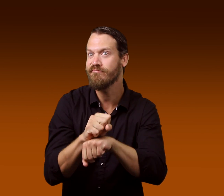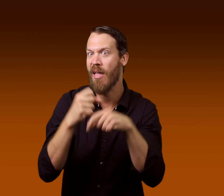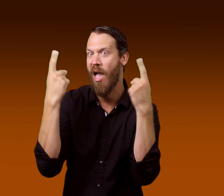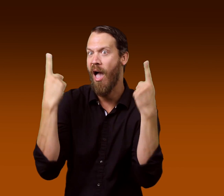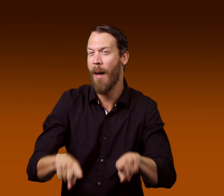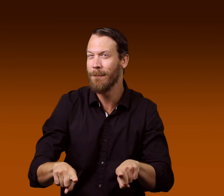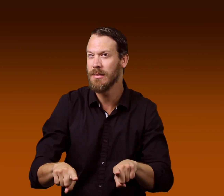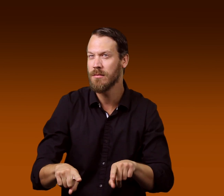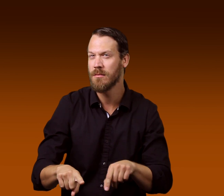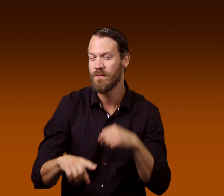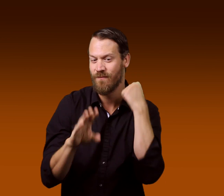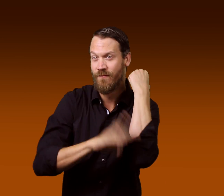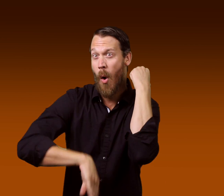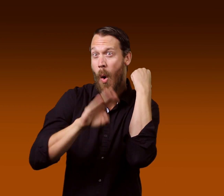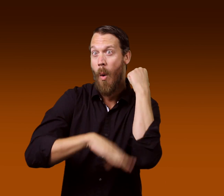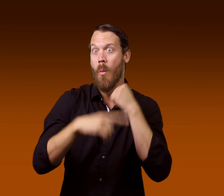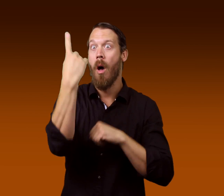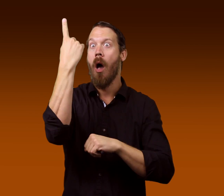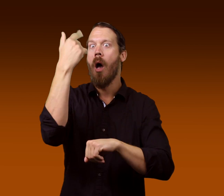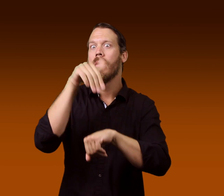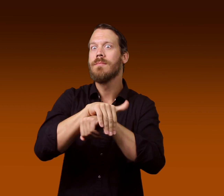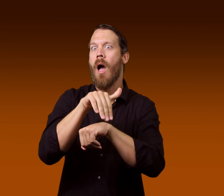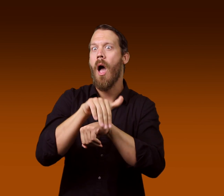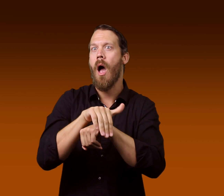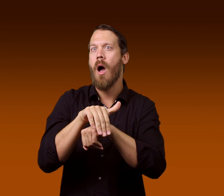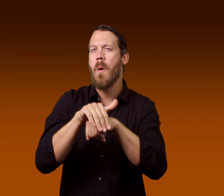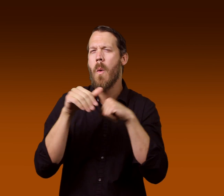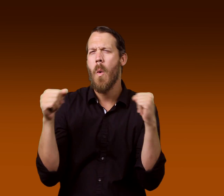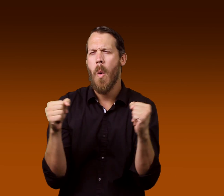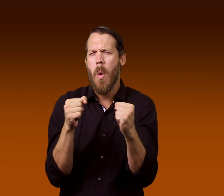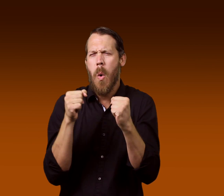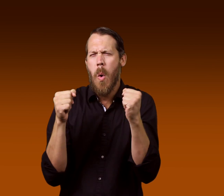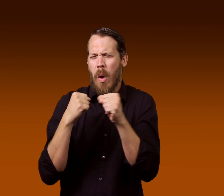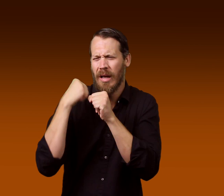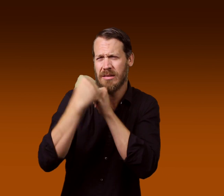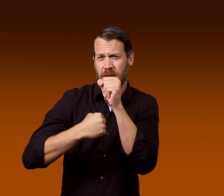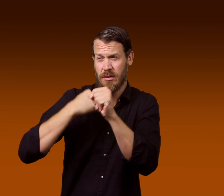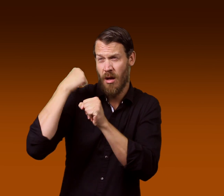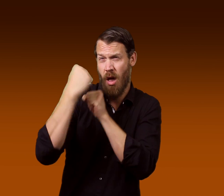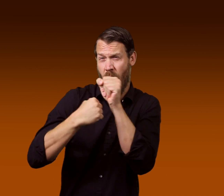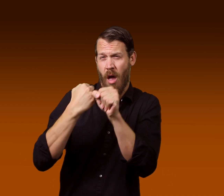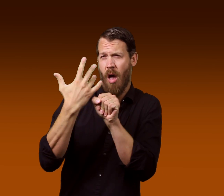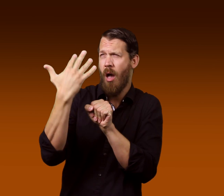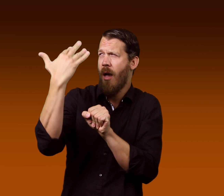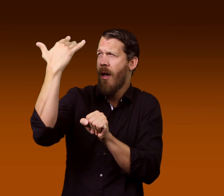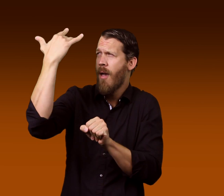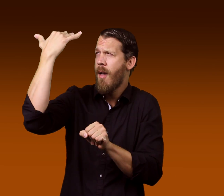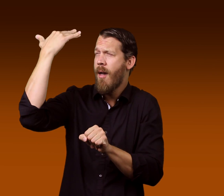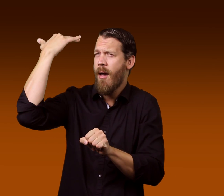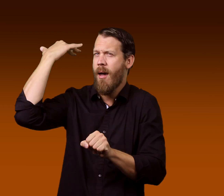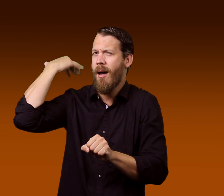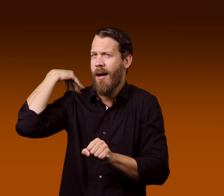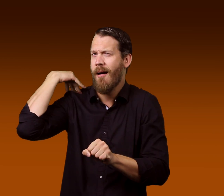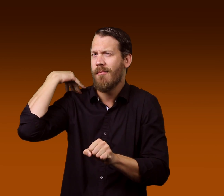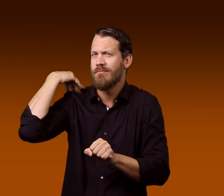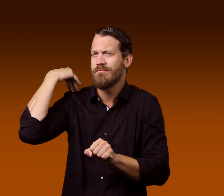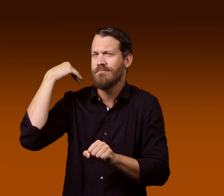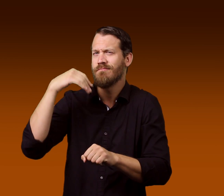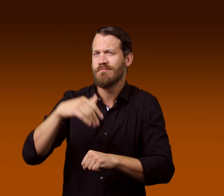its passenger to the earth below, which is just what happened one cold autumn night